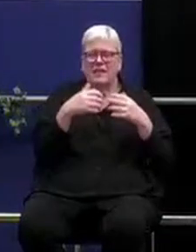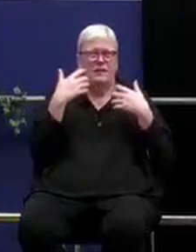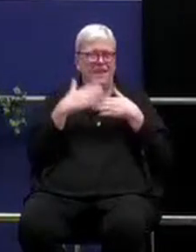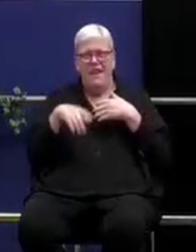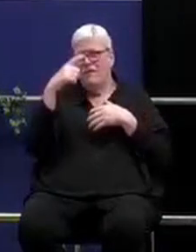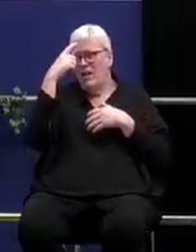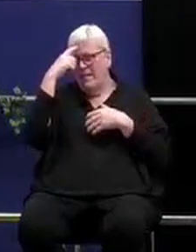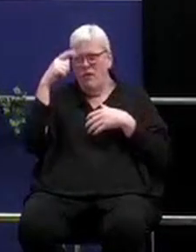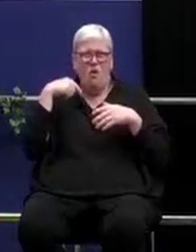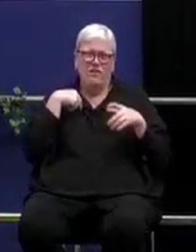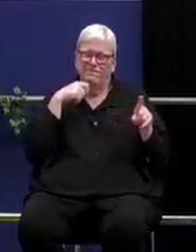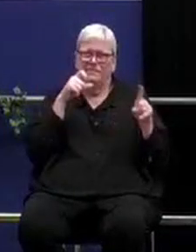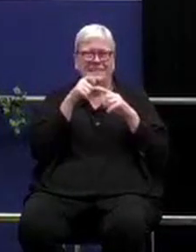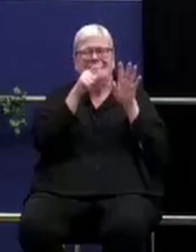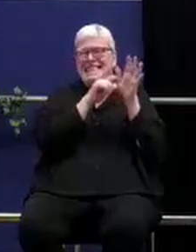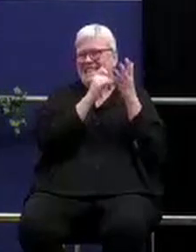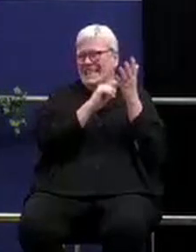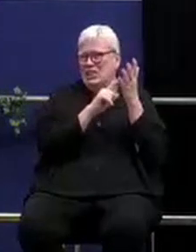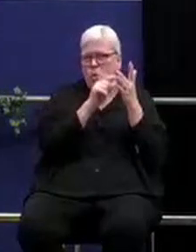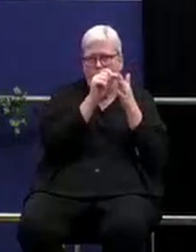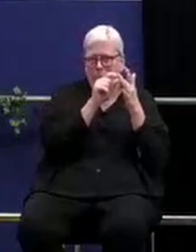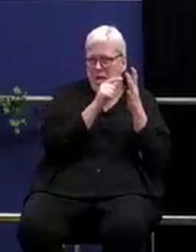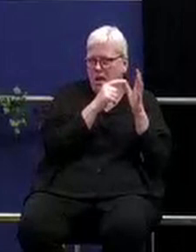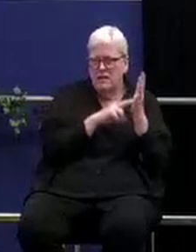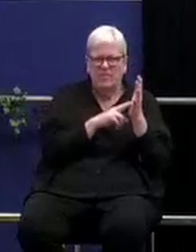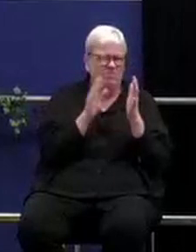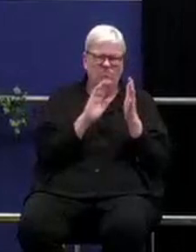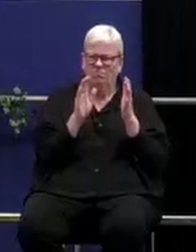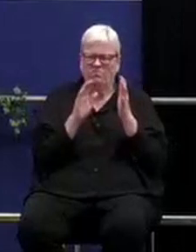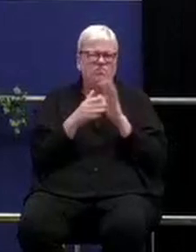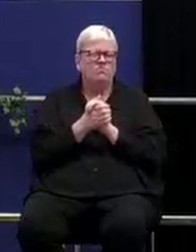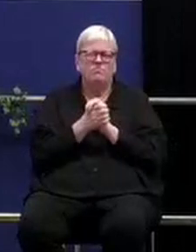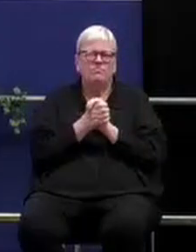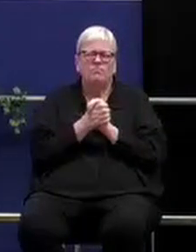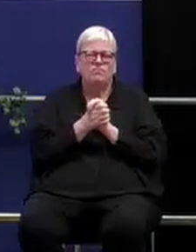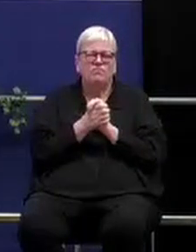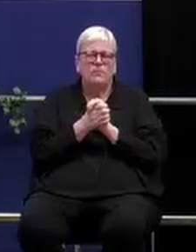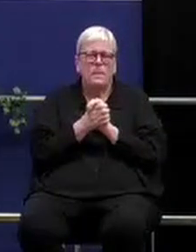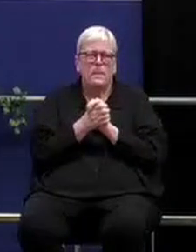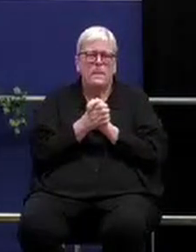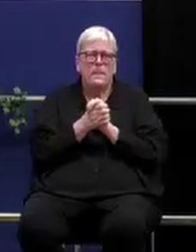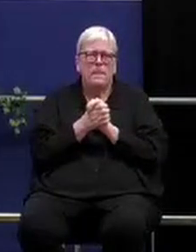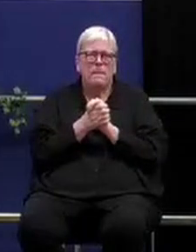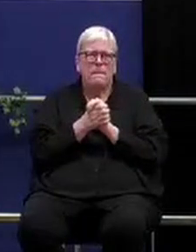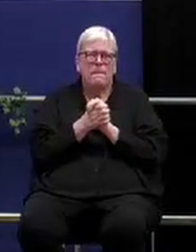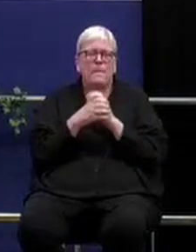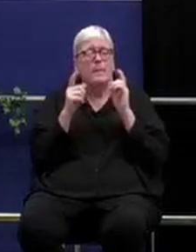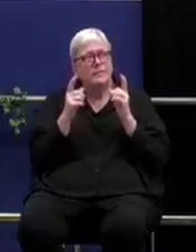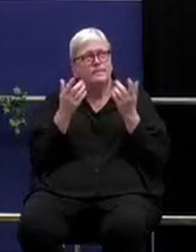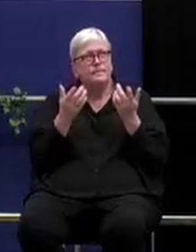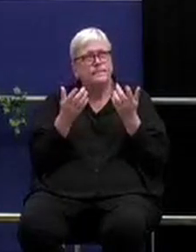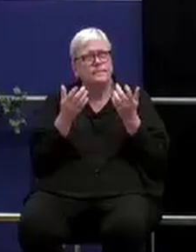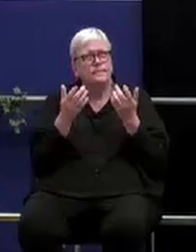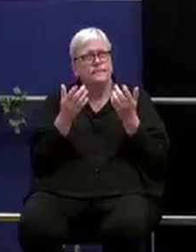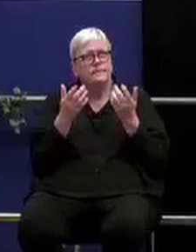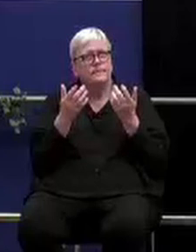kind of speculative writer. It's a word that everyone keeps throwing at me, or the publishing house keeps throwing at me, speculative. Okay. But I